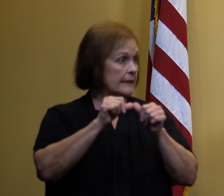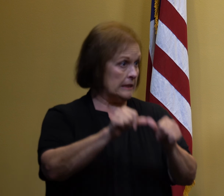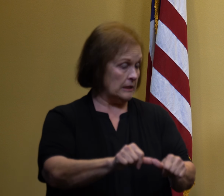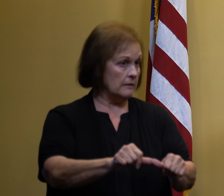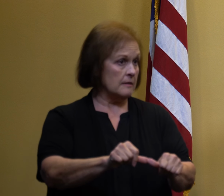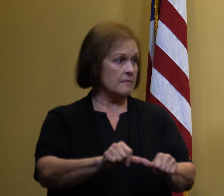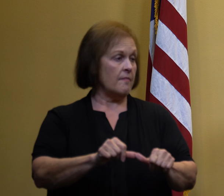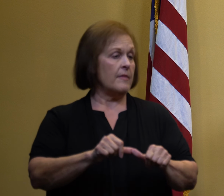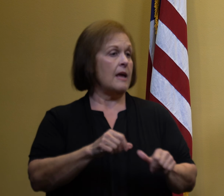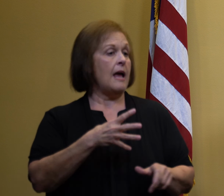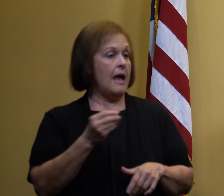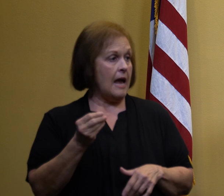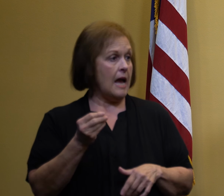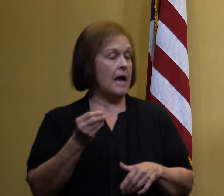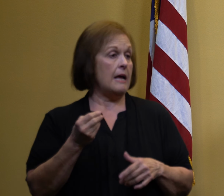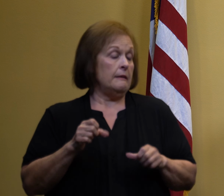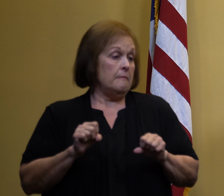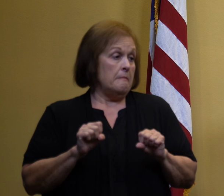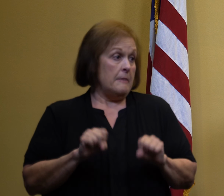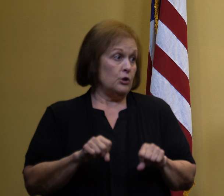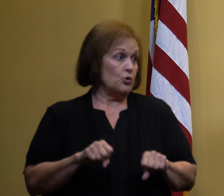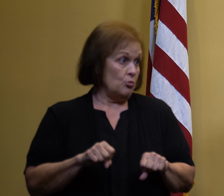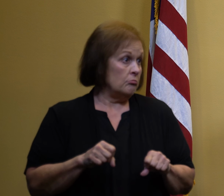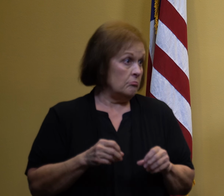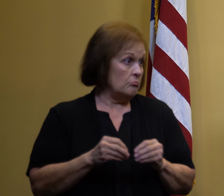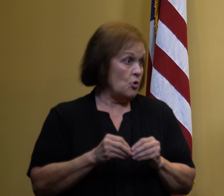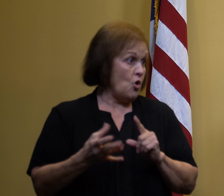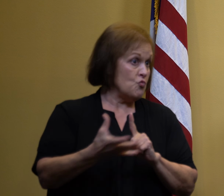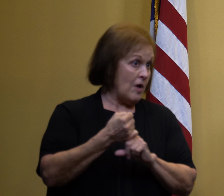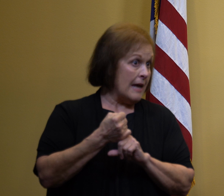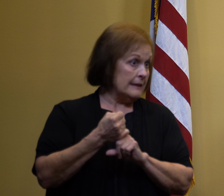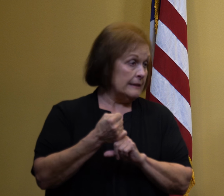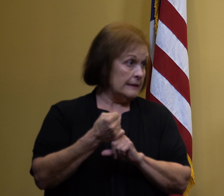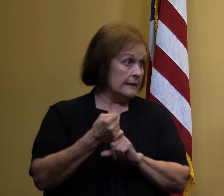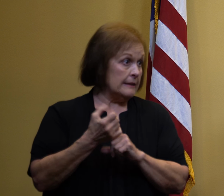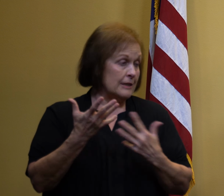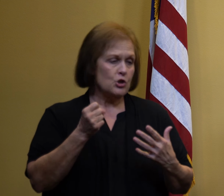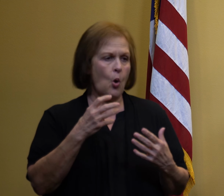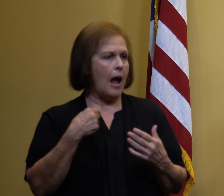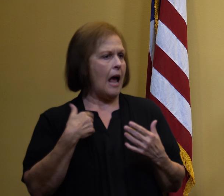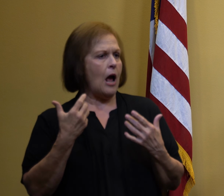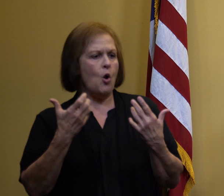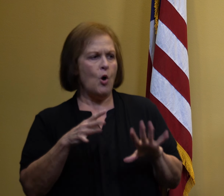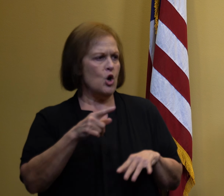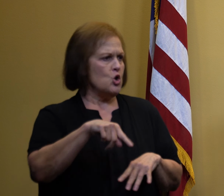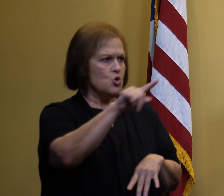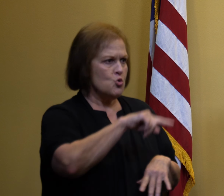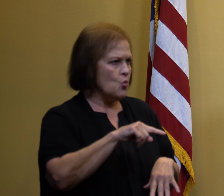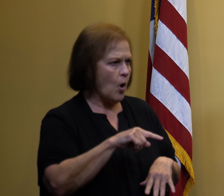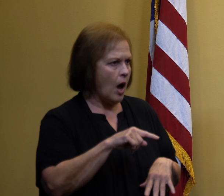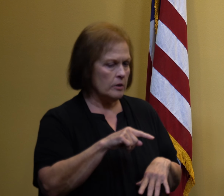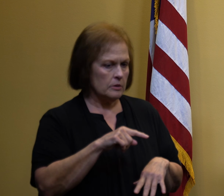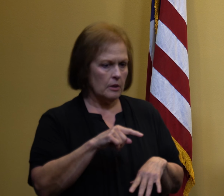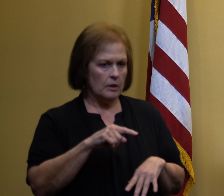deployed and there are potential arrests, right, that could be forthcoming. So I don't want you to get me